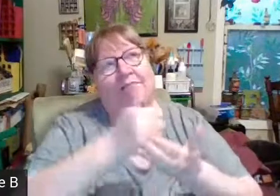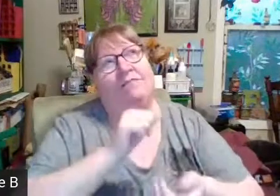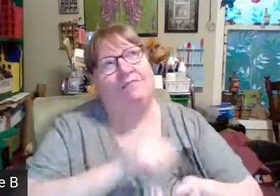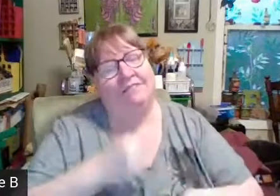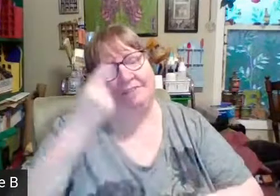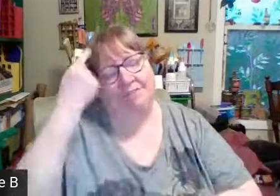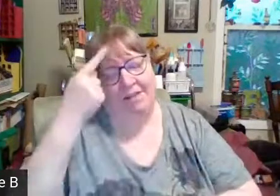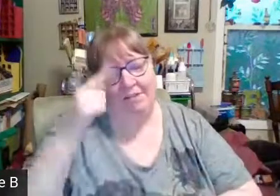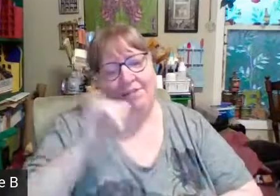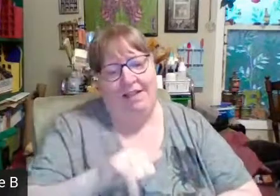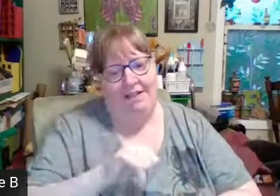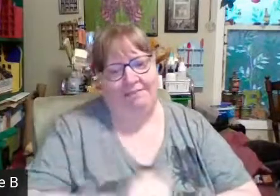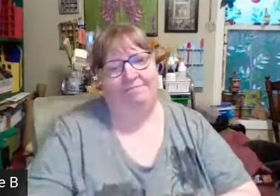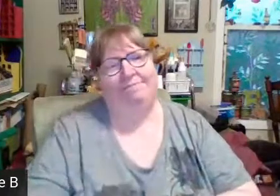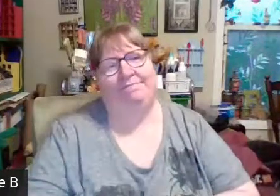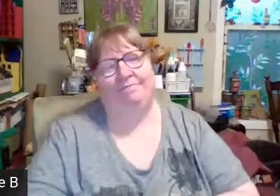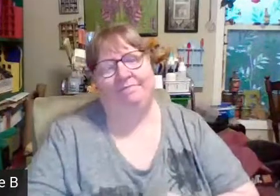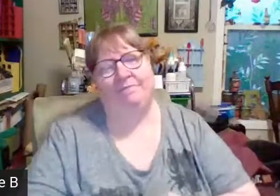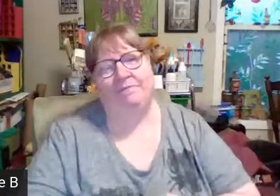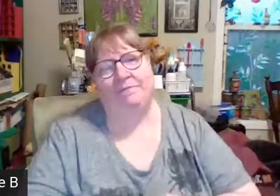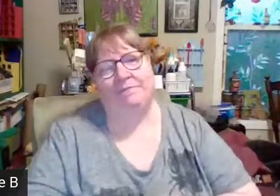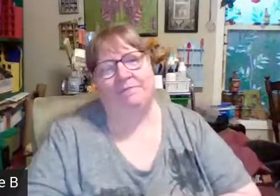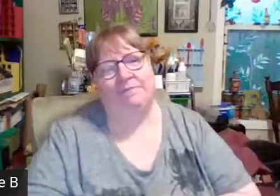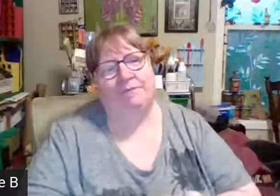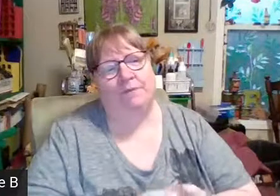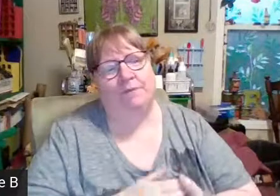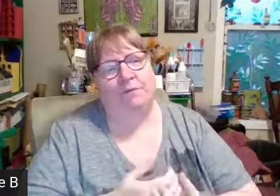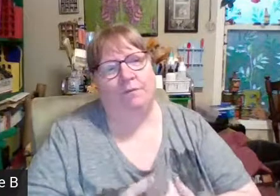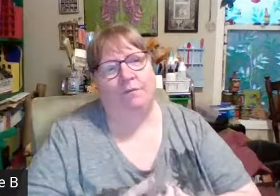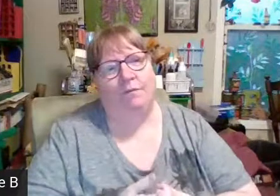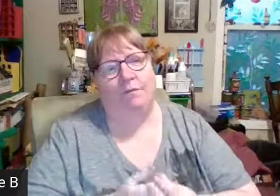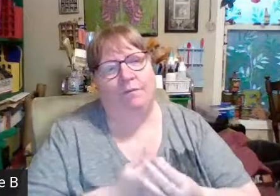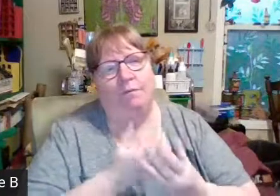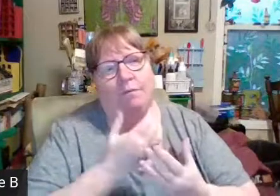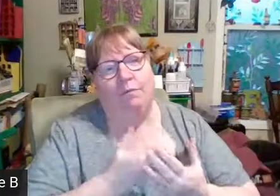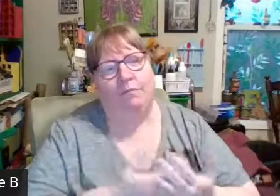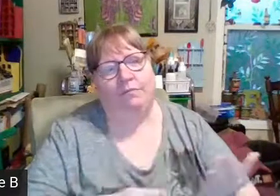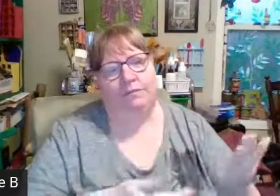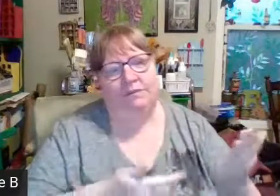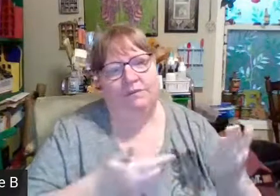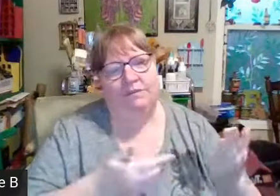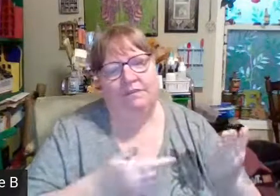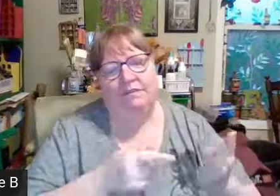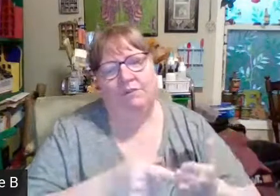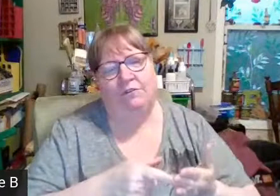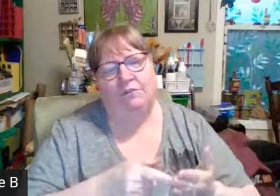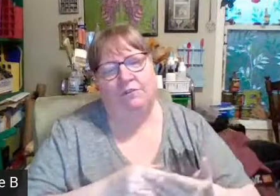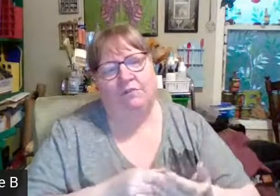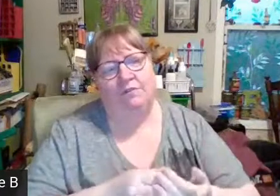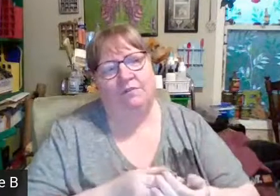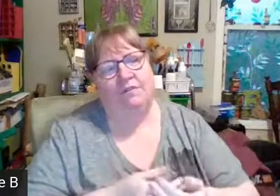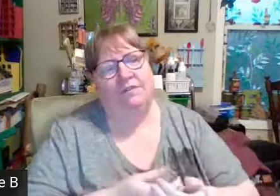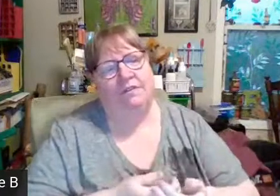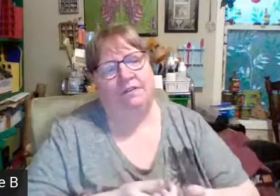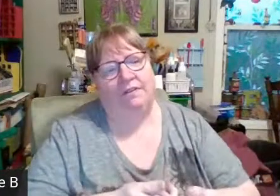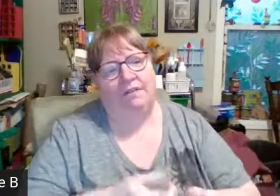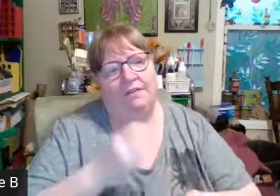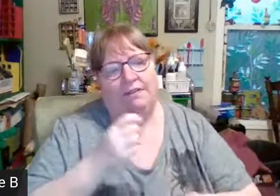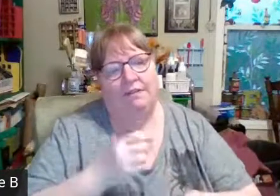That's helpful too, because I want to send the best thing that you can make the most use out of. And if there's kits, I'm sure we all do the same thing,